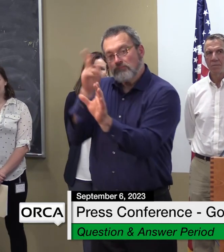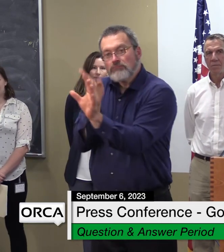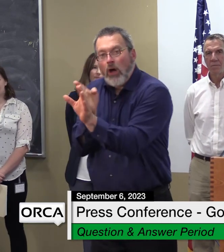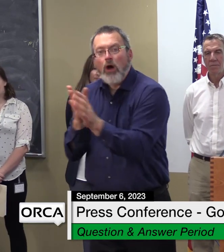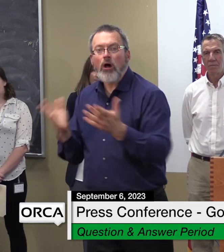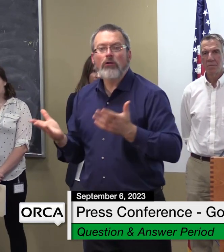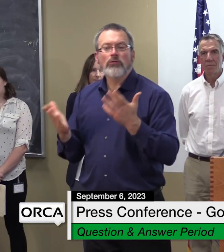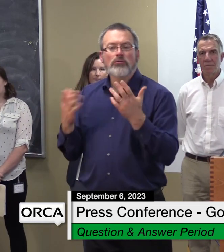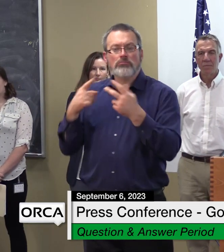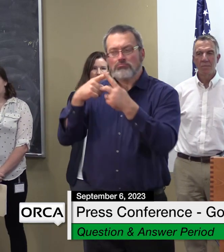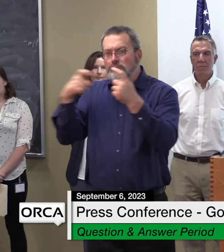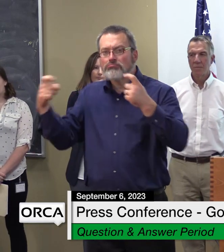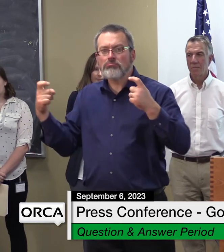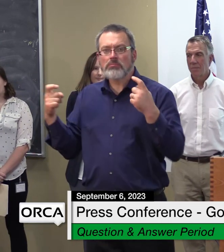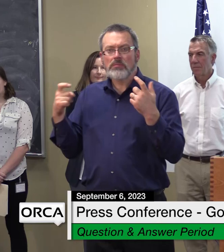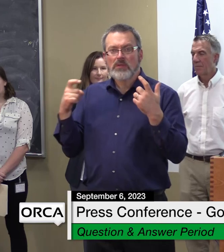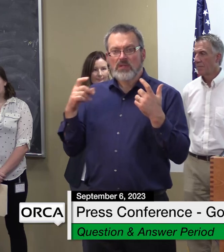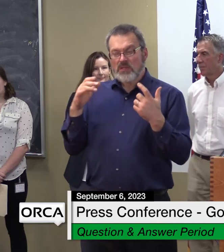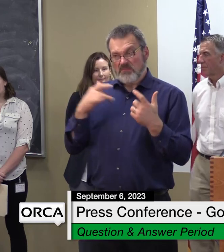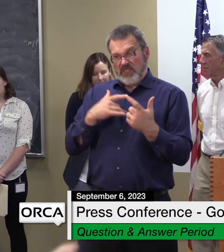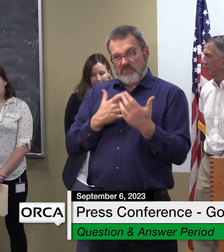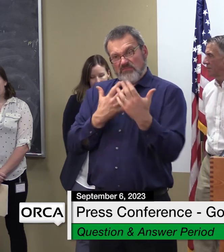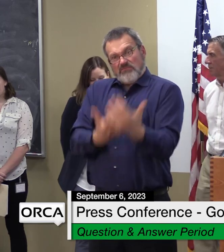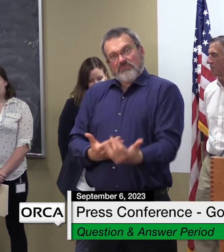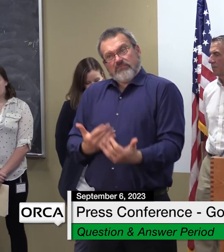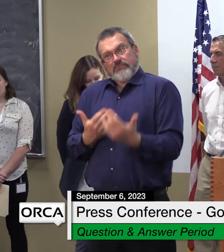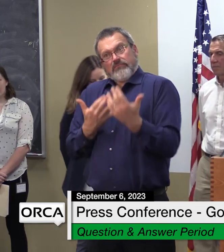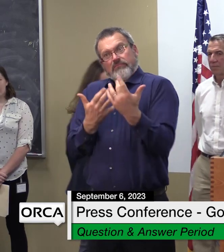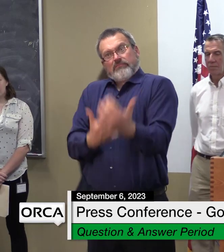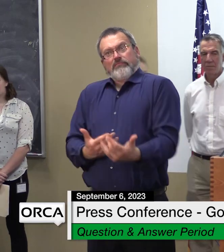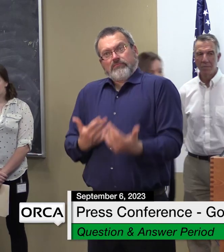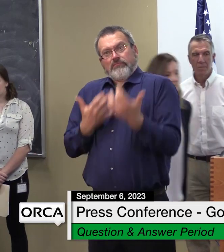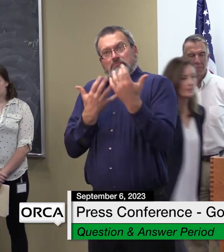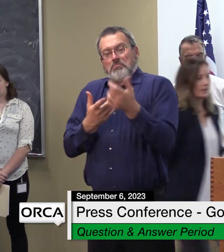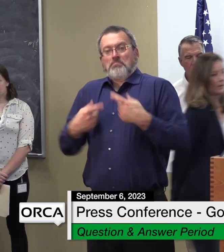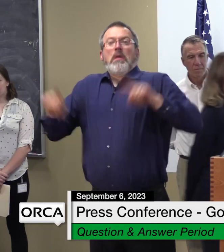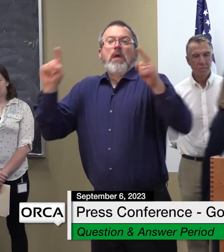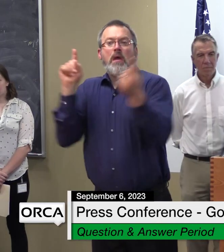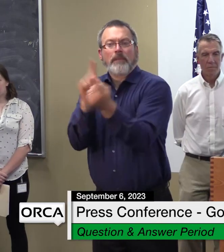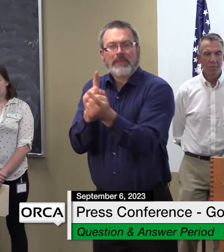these longer term mental health services?